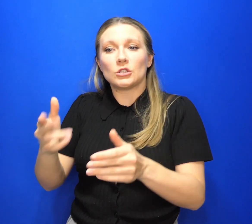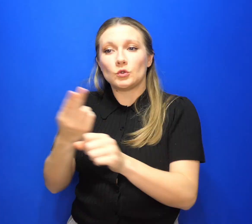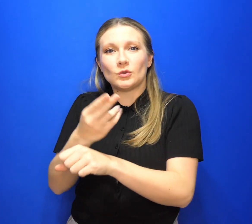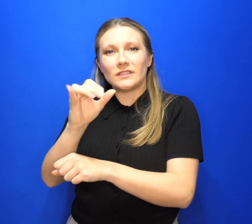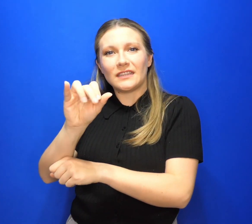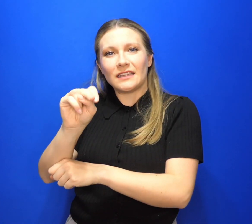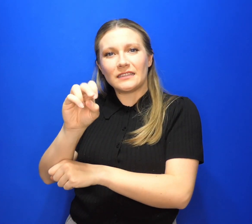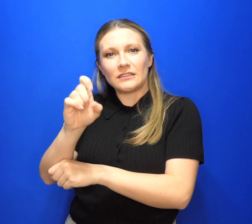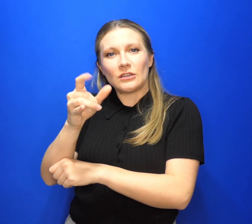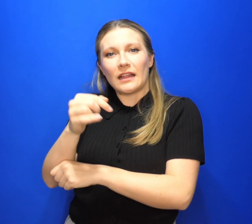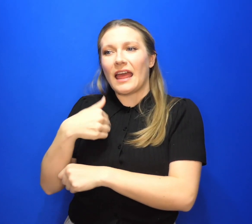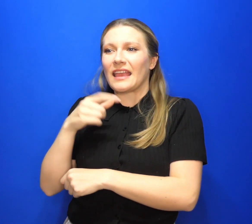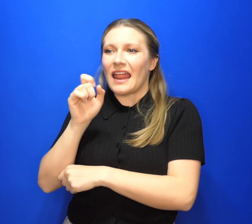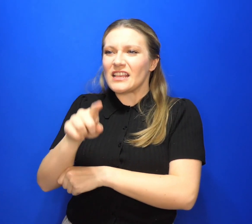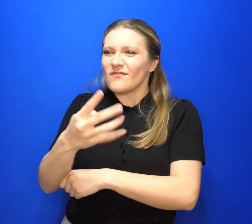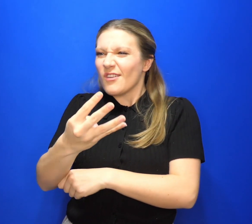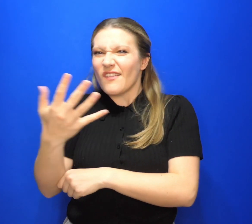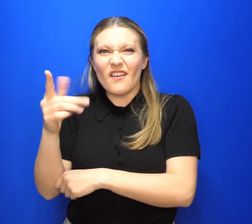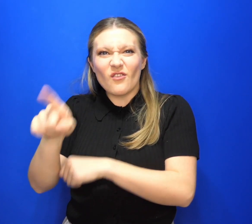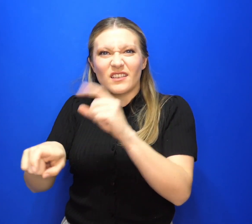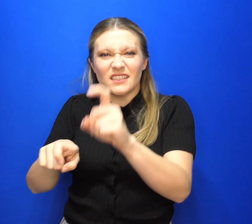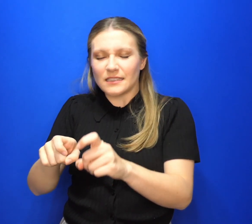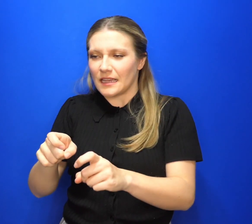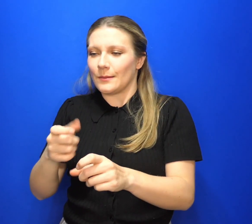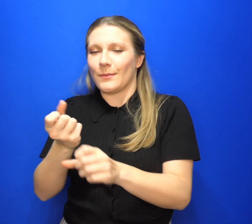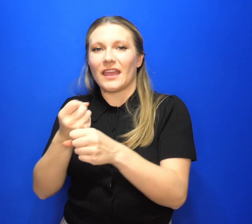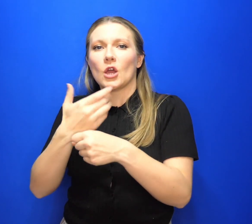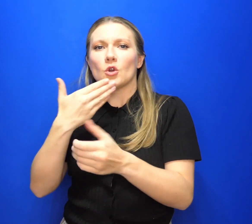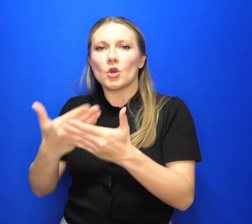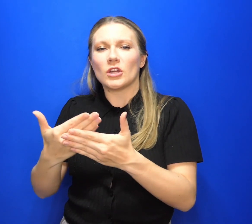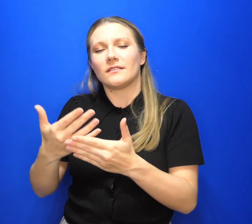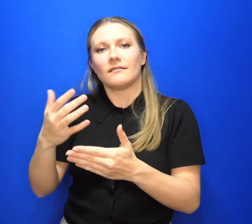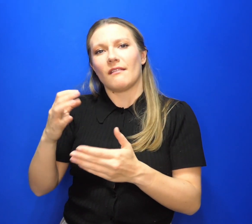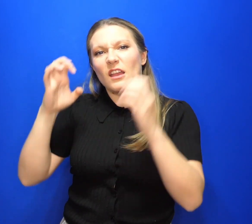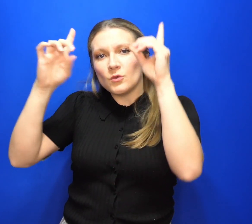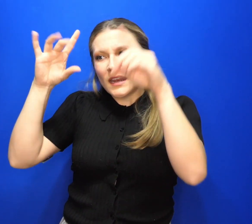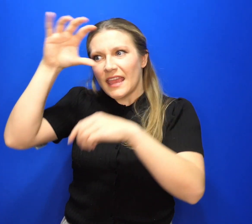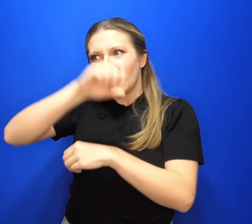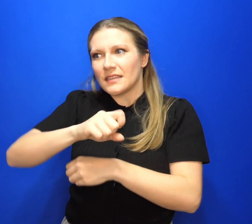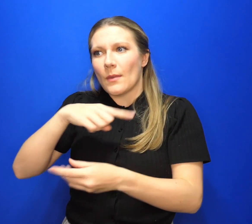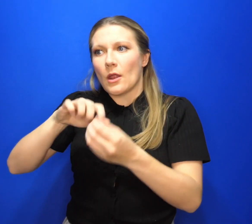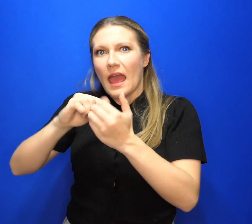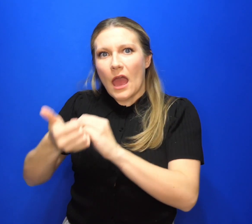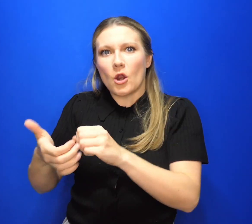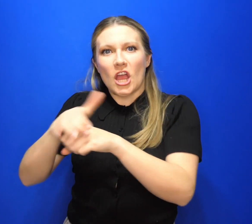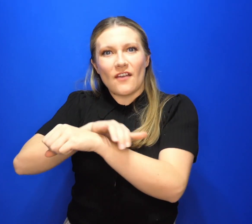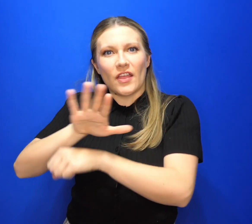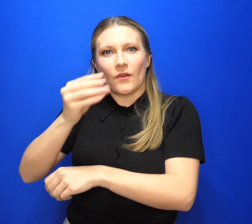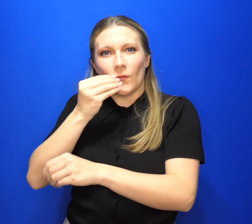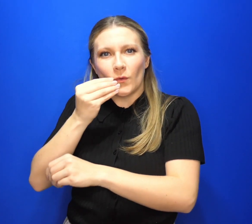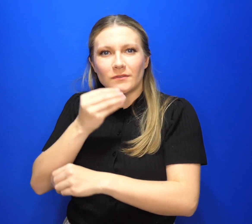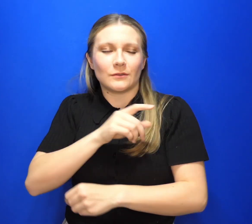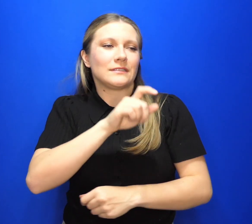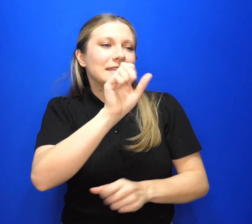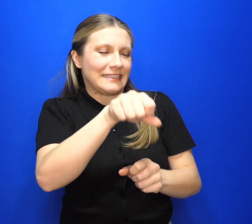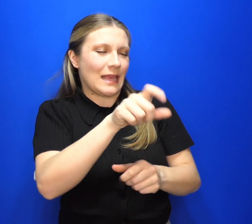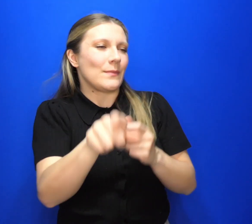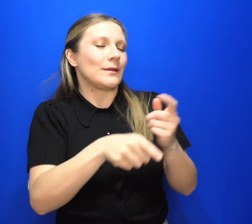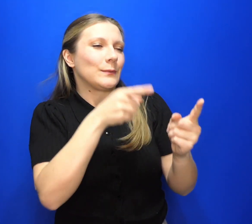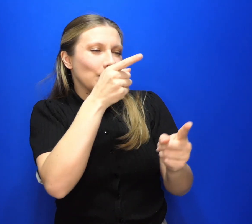could probably ask them 4 or 5 questions and make a pretty educated guess about how to cover their meal. Yes. Yeah. So absolutely. Right. Yes. It just